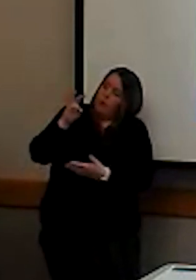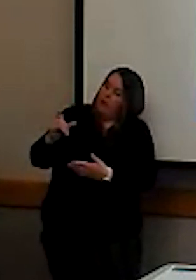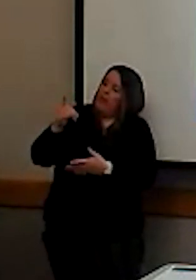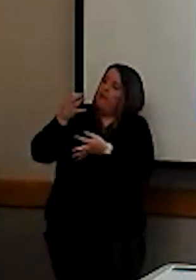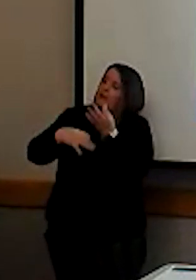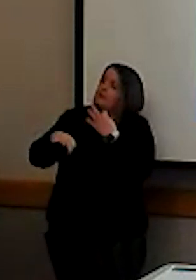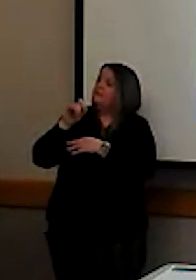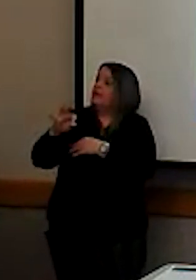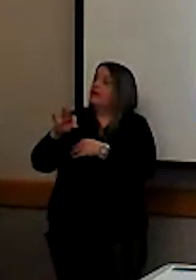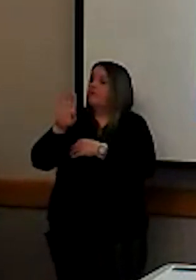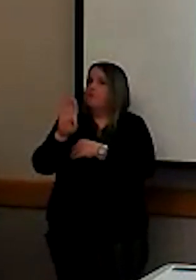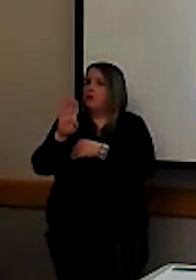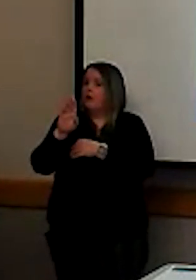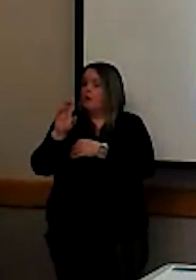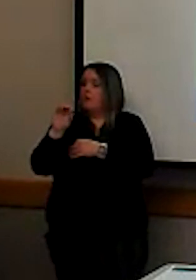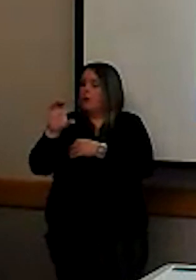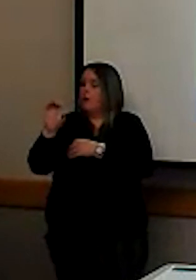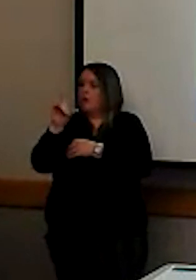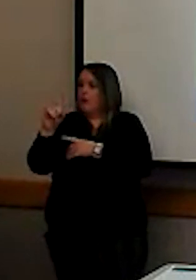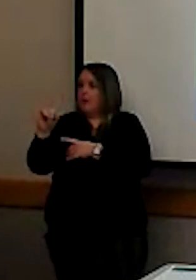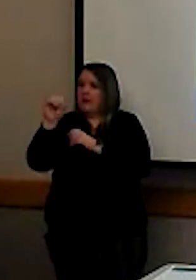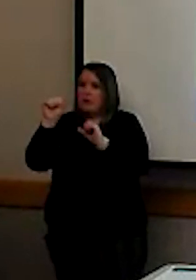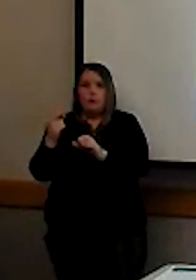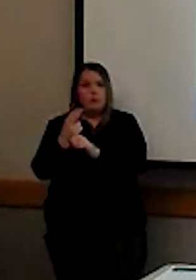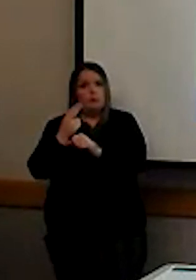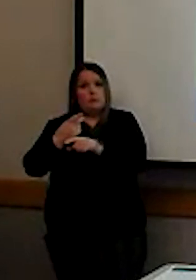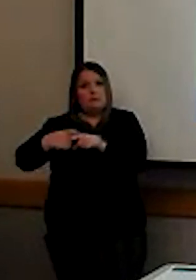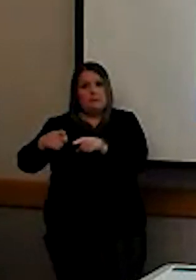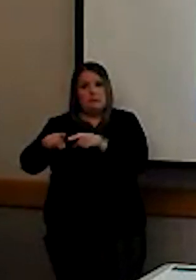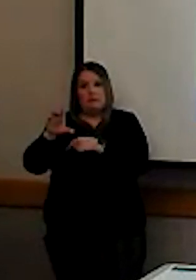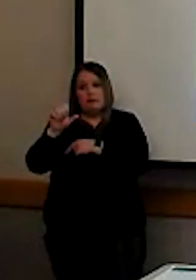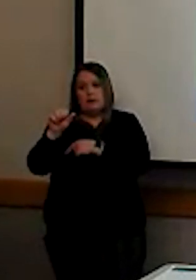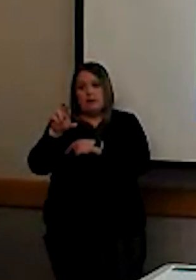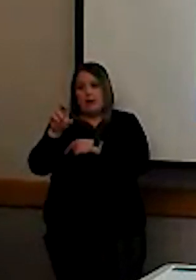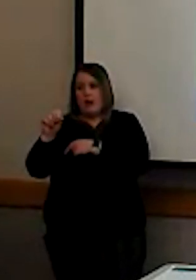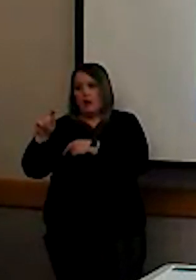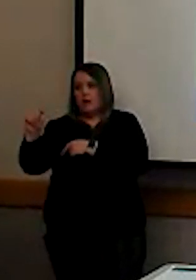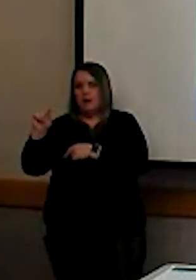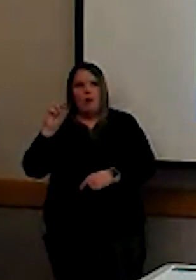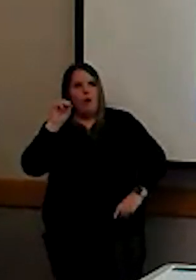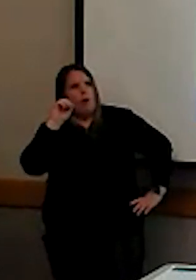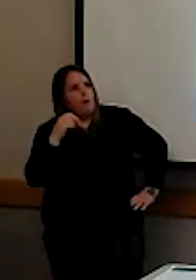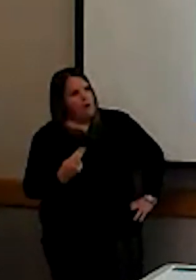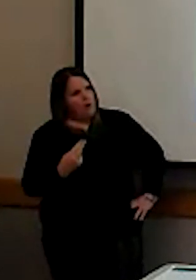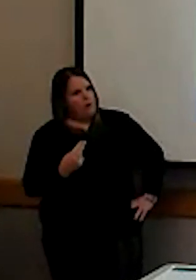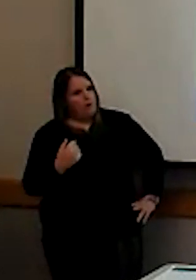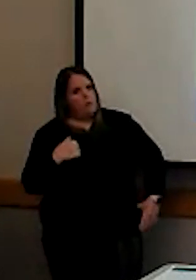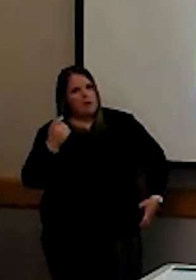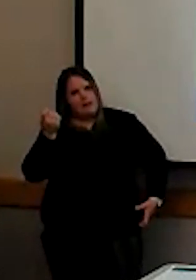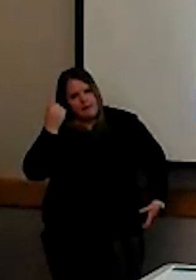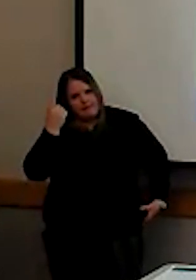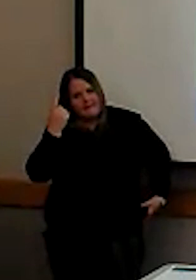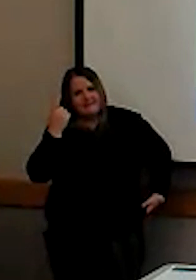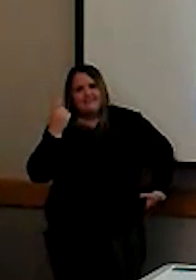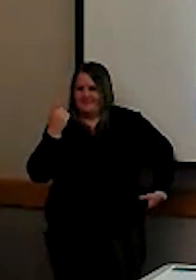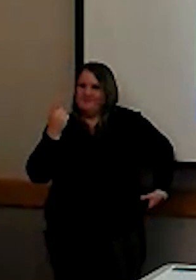instead of, let's say, broccoli, could you use carrots? And then they're like, oh, and I get it. So